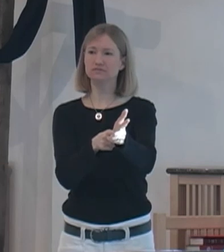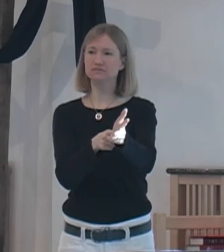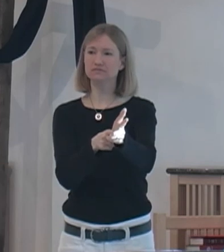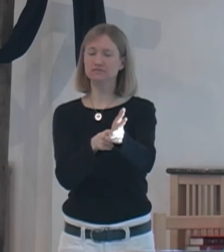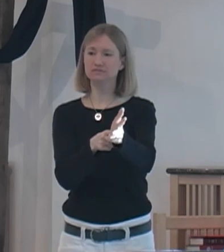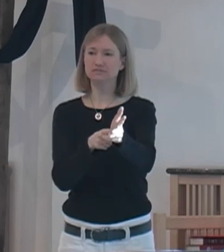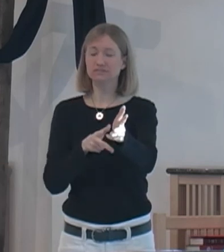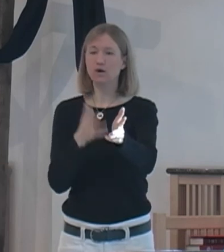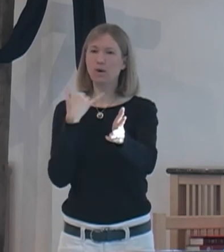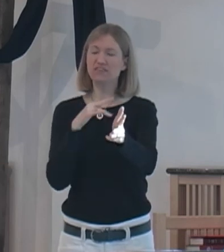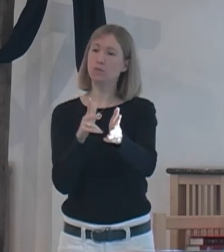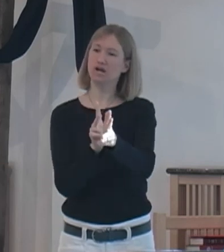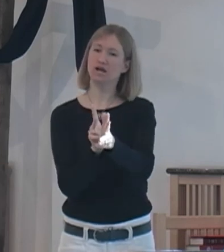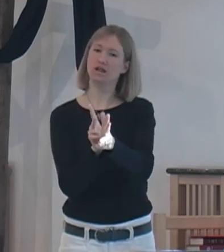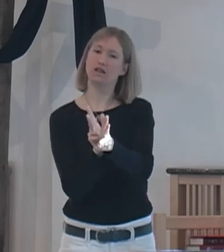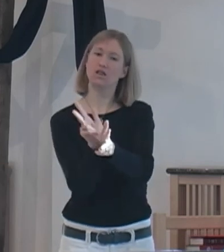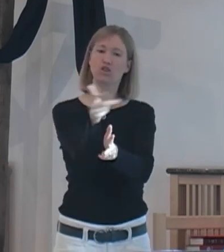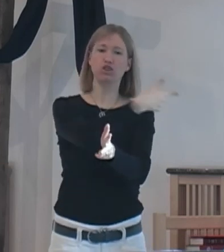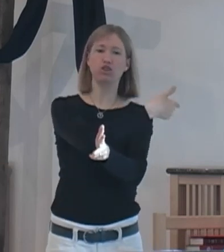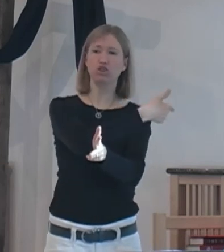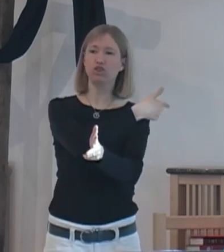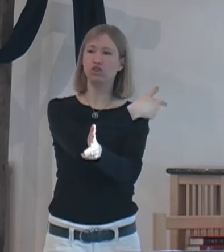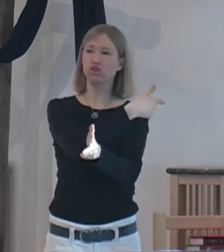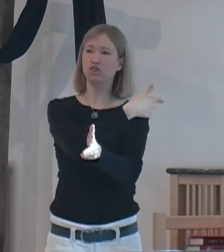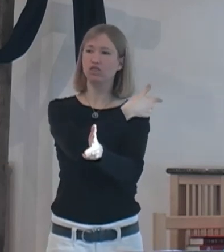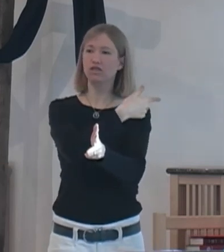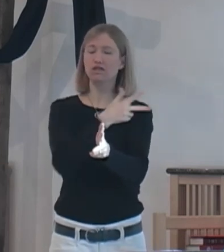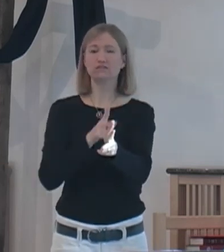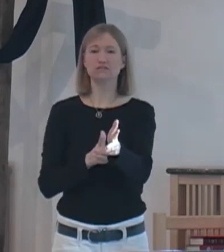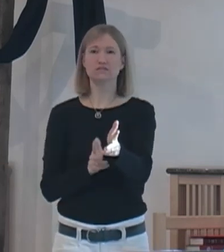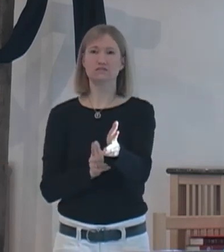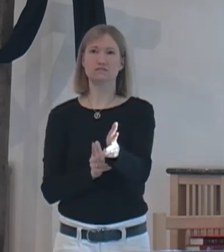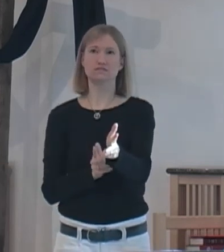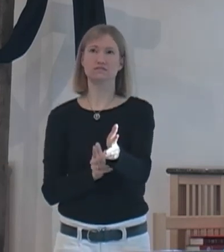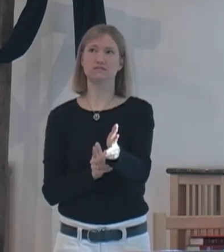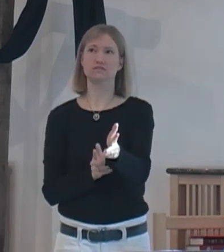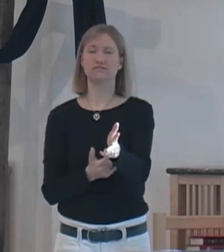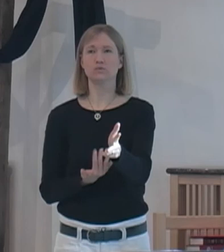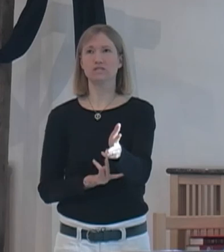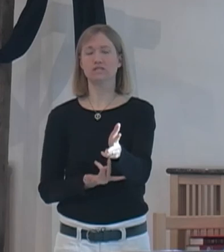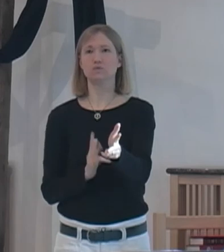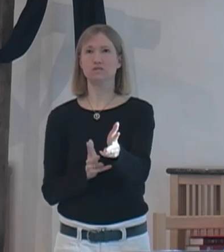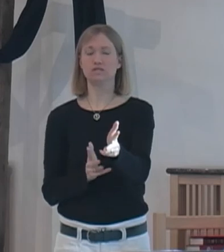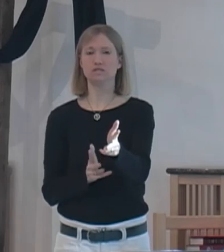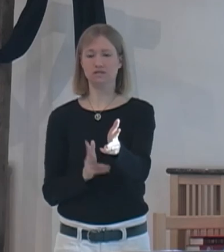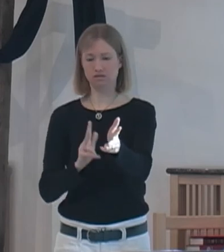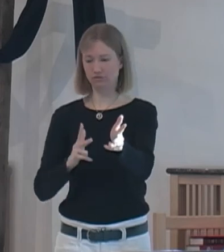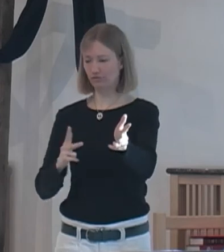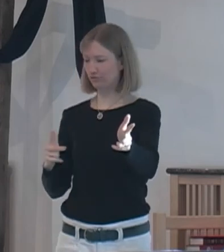illegal left turn across a double yellow to get to someplace over there, and just holds up traffic for however long.